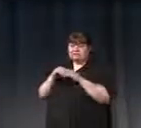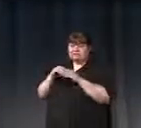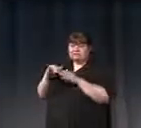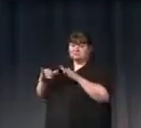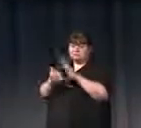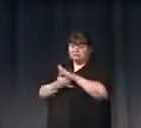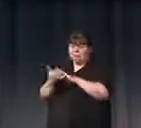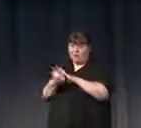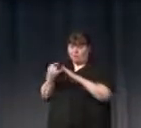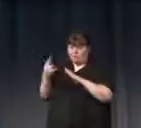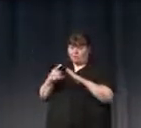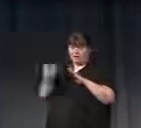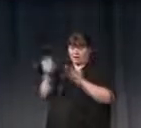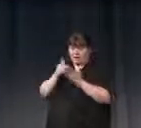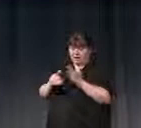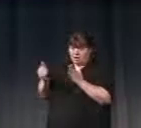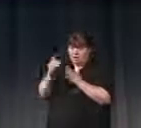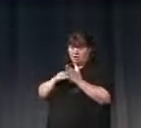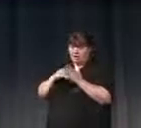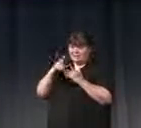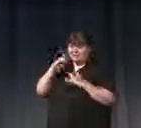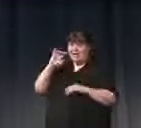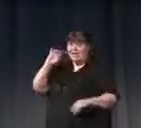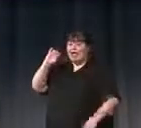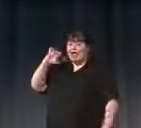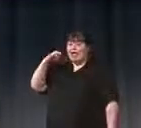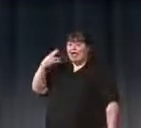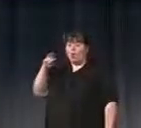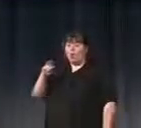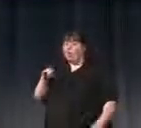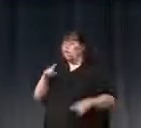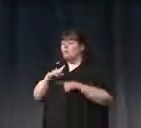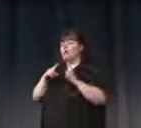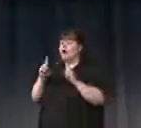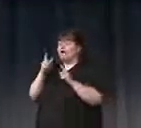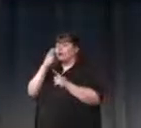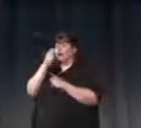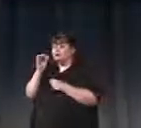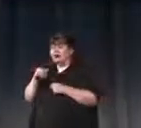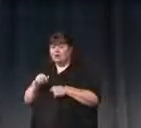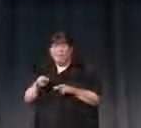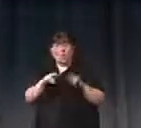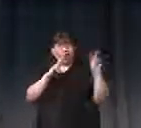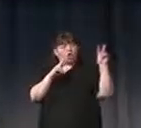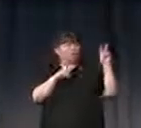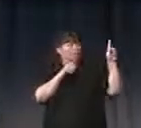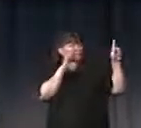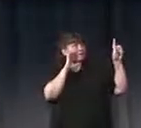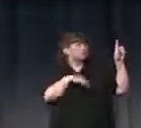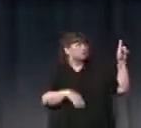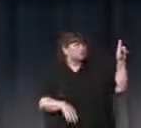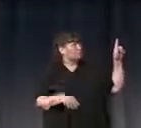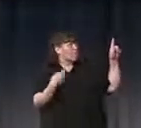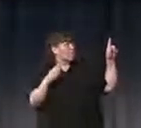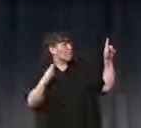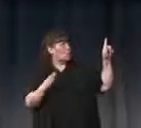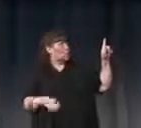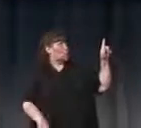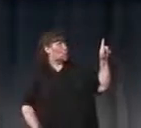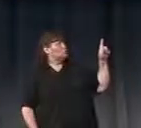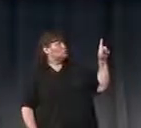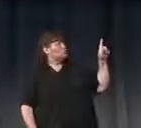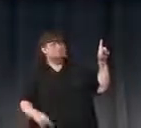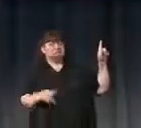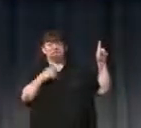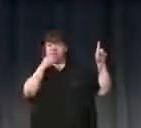right? Okay, but you're able to understand what was being said. And what's interesting about that is that if you look at the sound waveforms, these things in blue, you can see that they